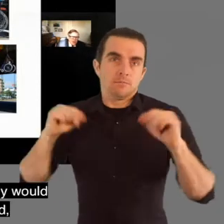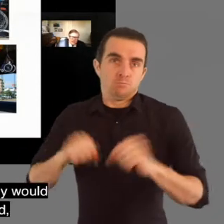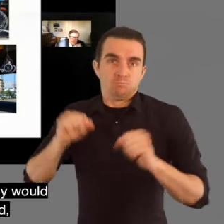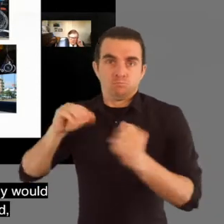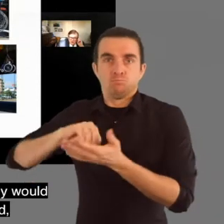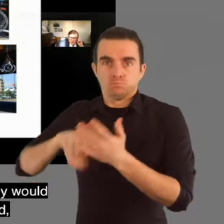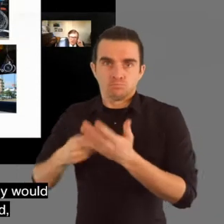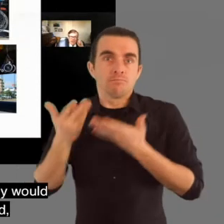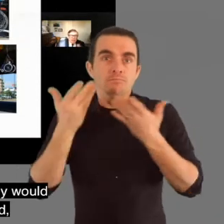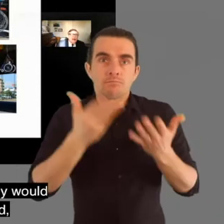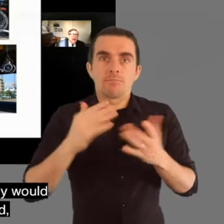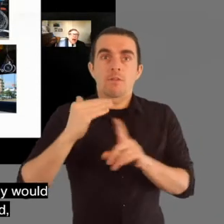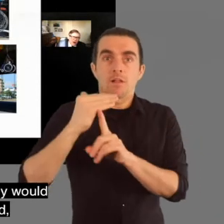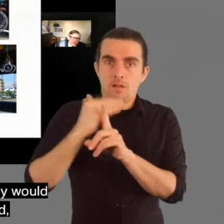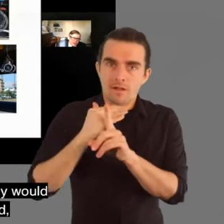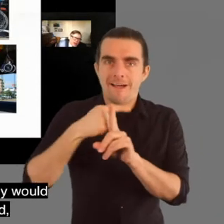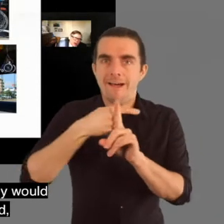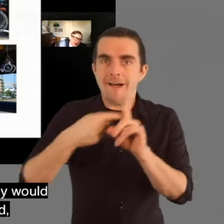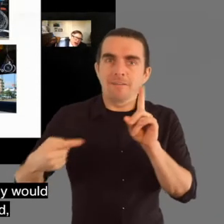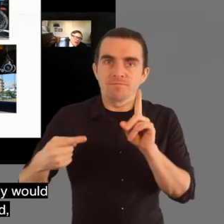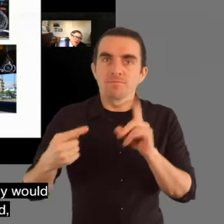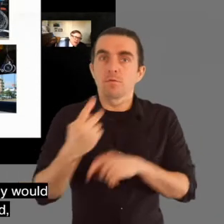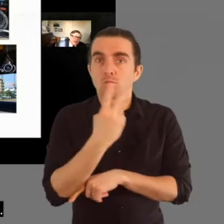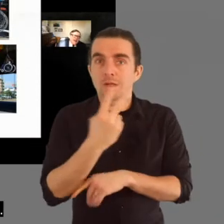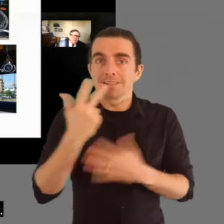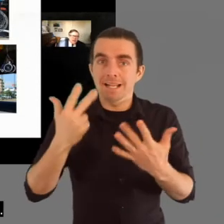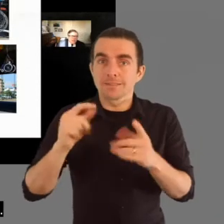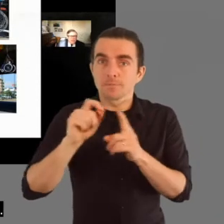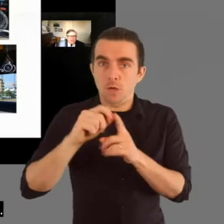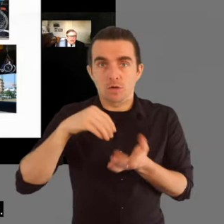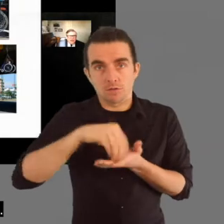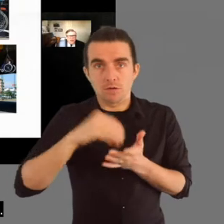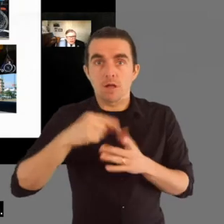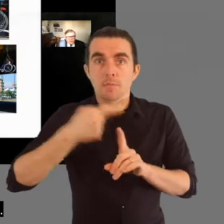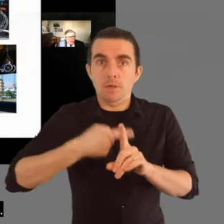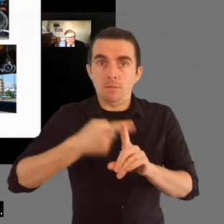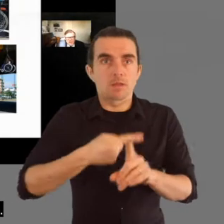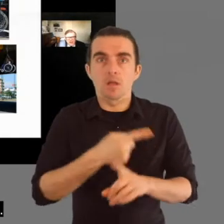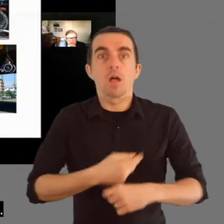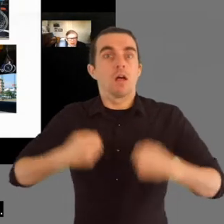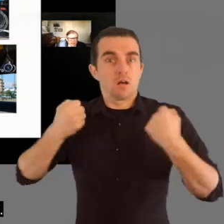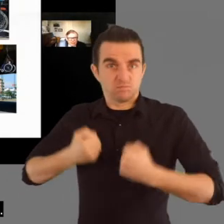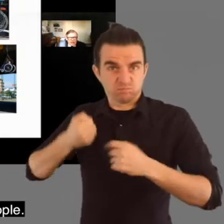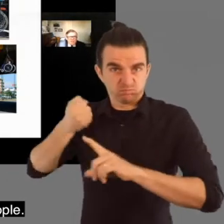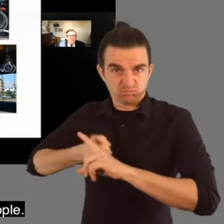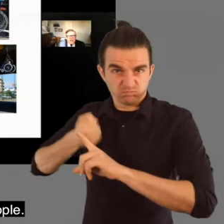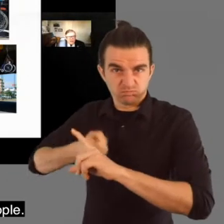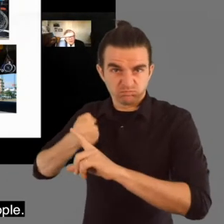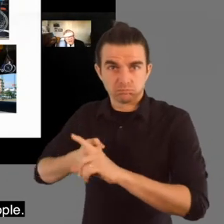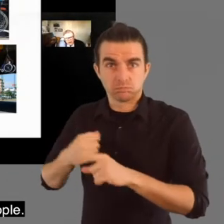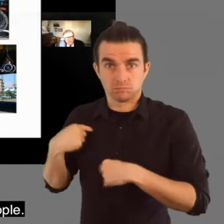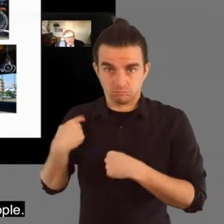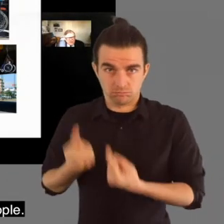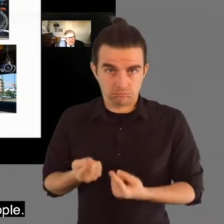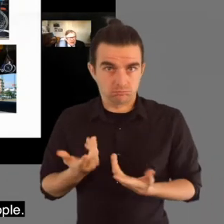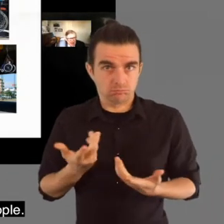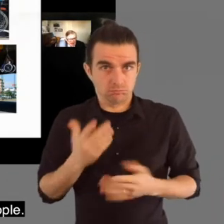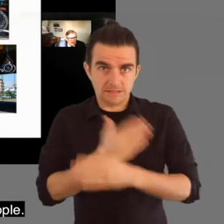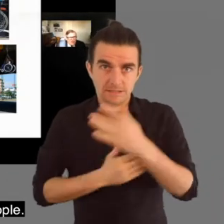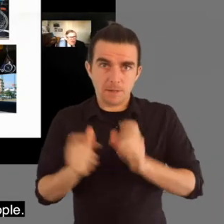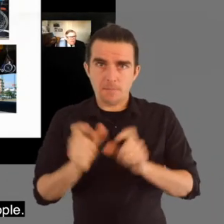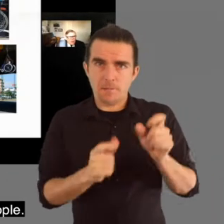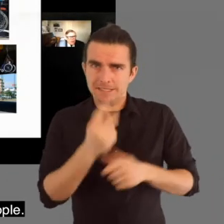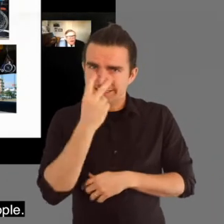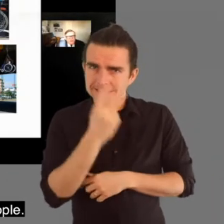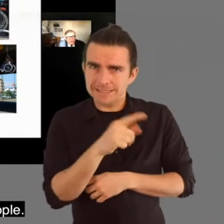Parliament passed a bill that they would get half of what they'd asked, £28 a month to severely disabled people. They're still fighting